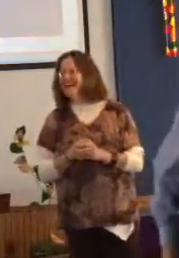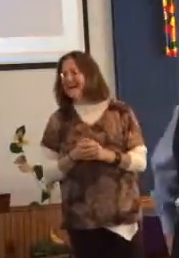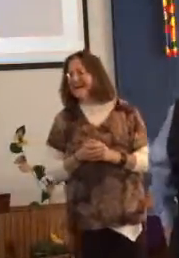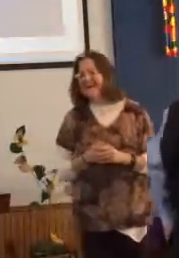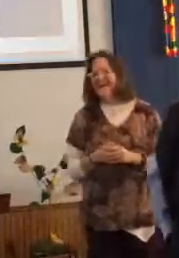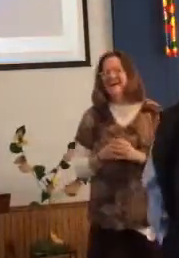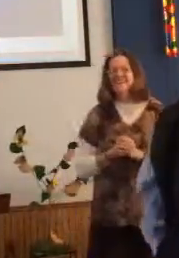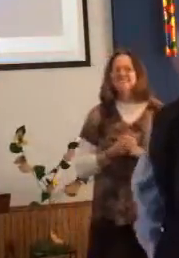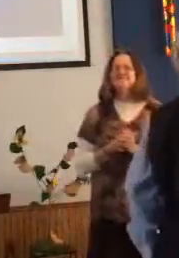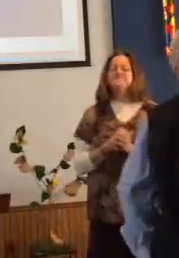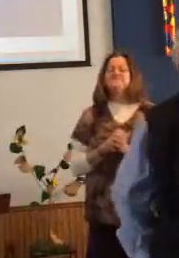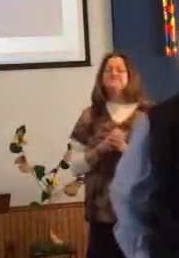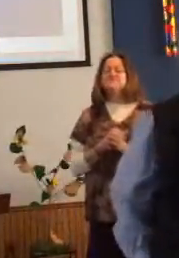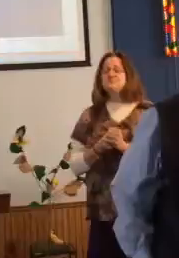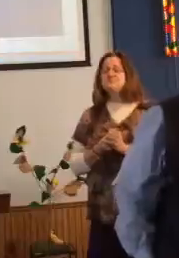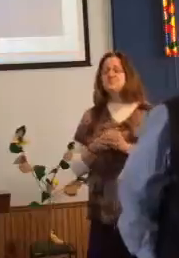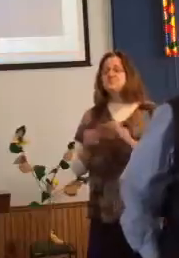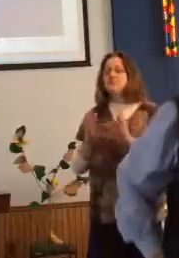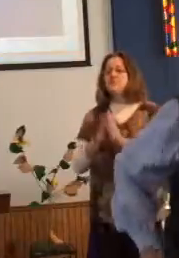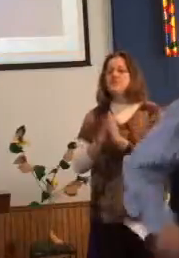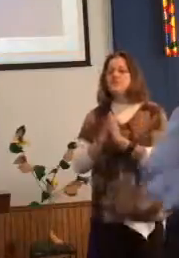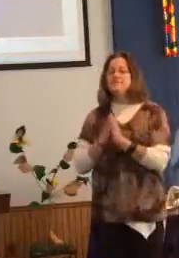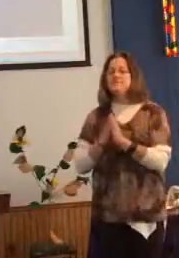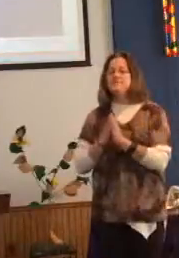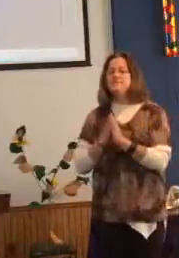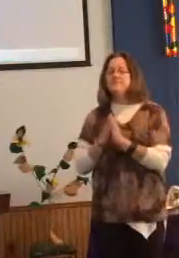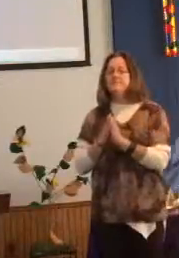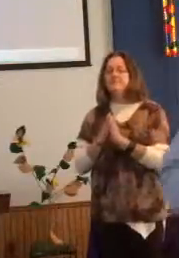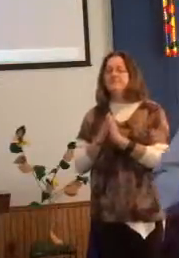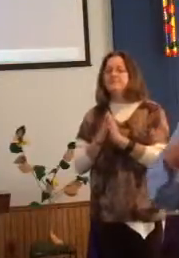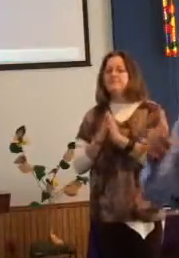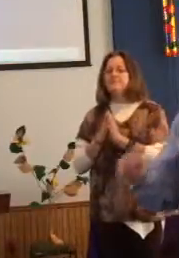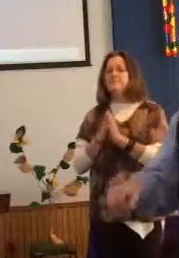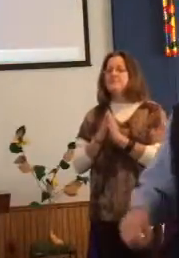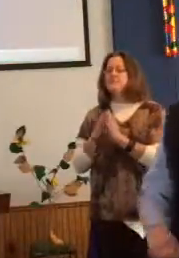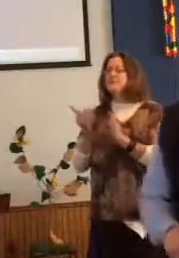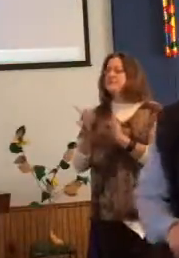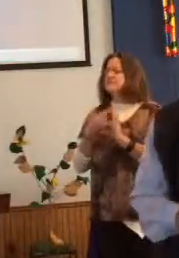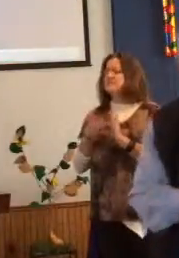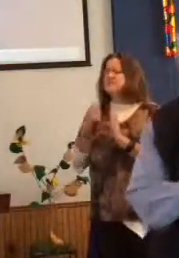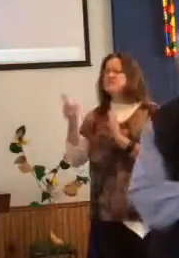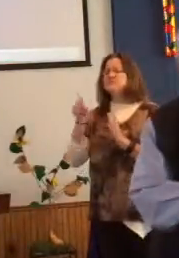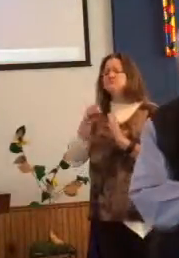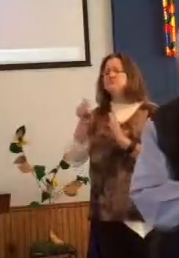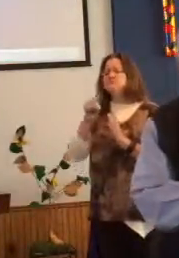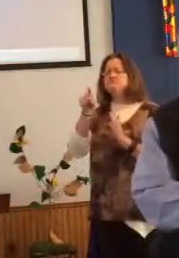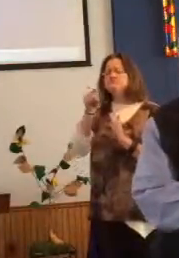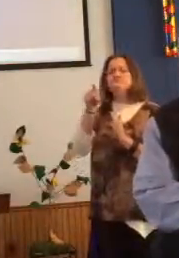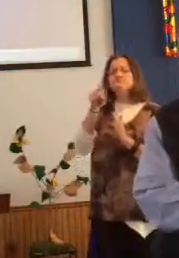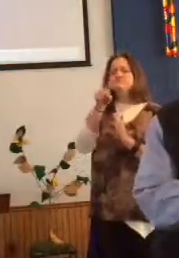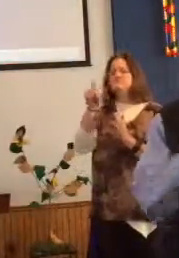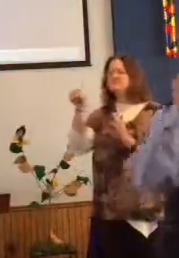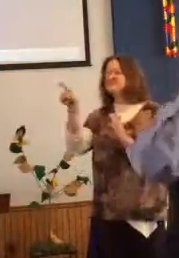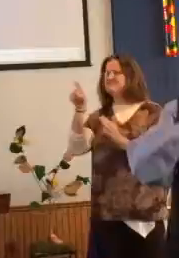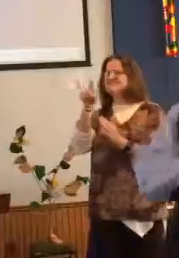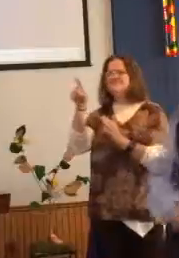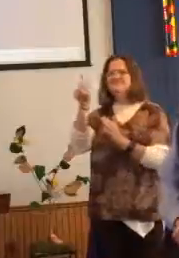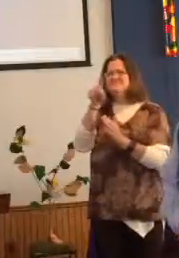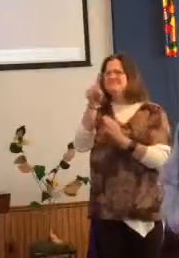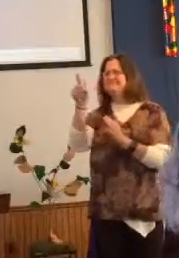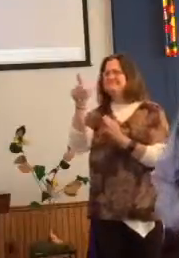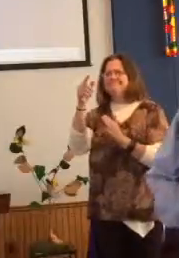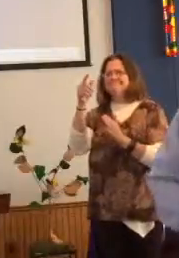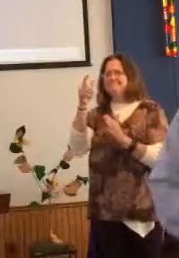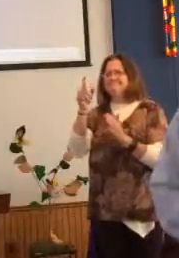Have you ever set out on a journey without knowing where you were going? You know, when I